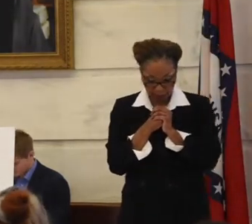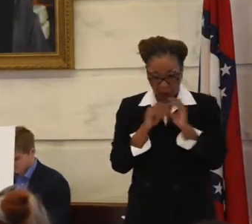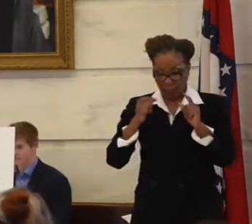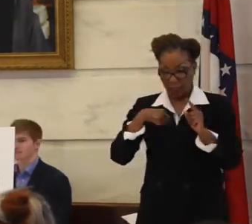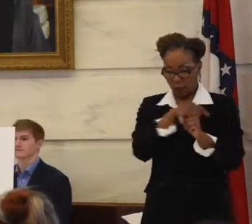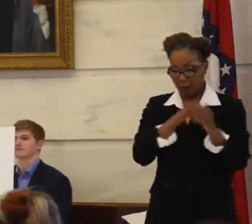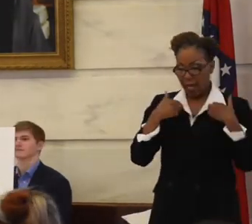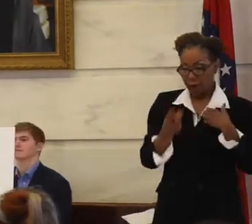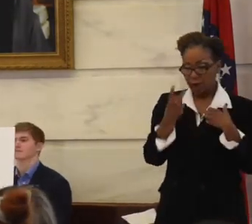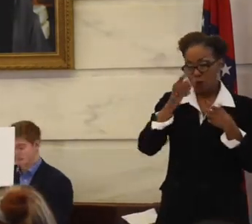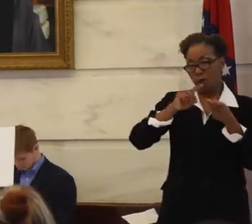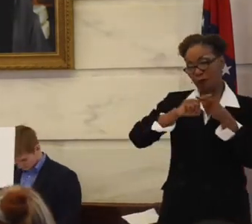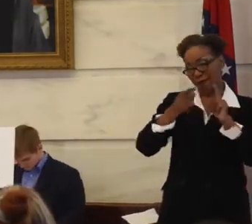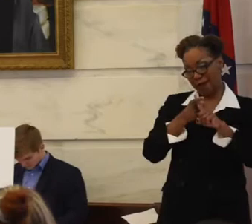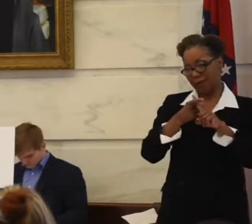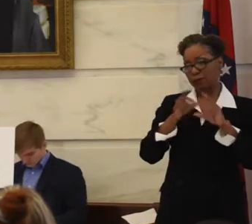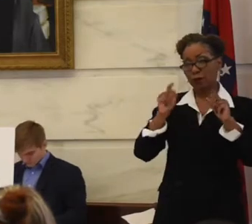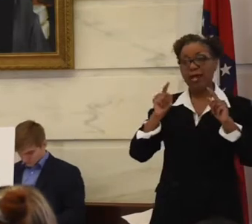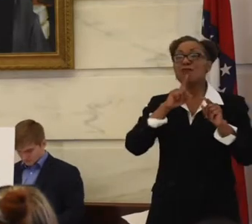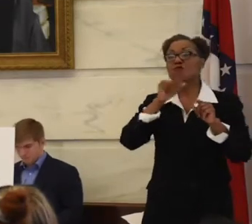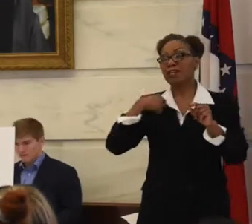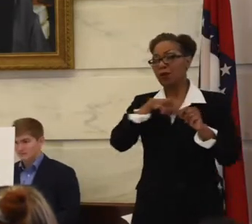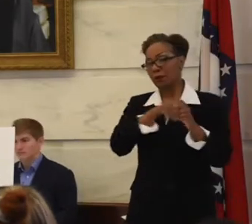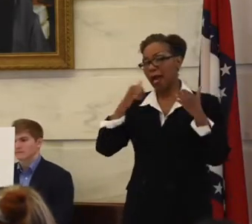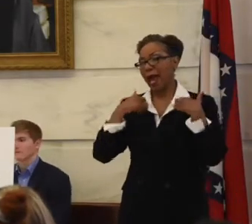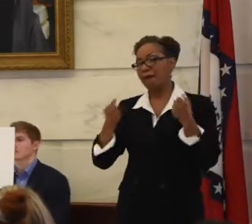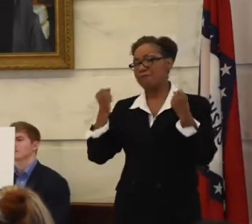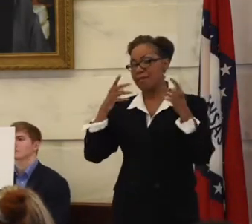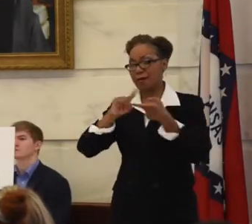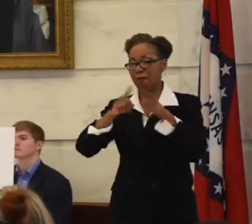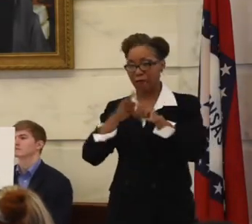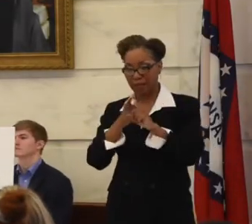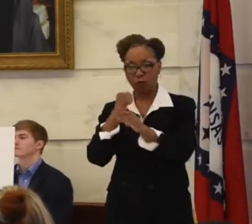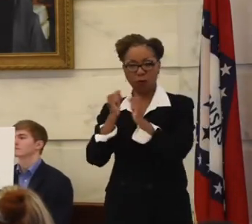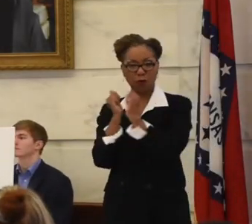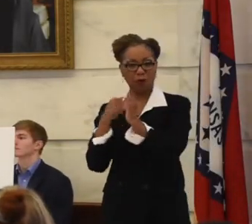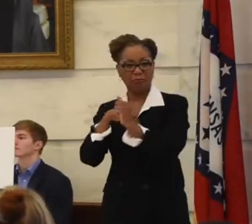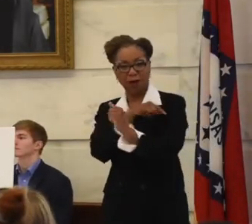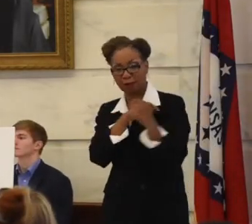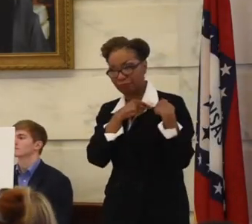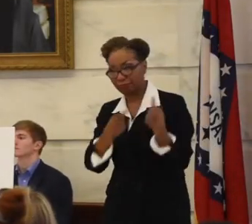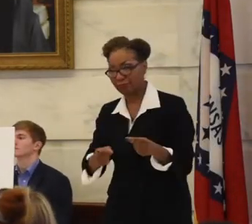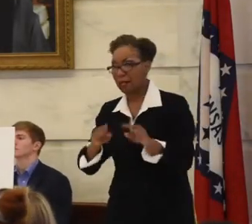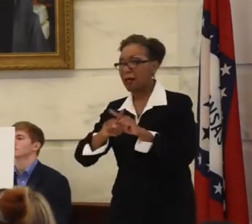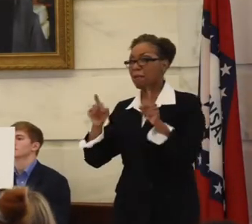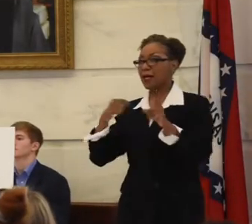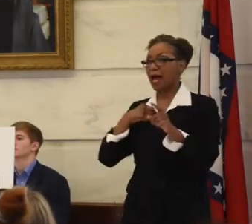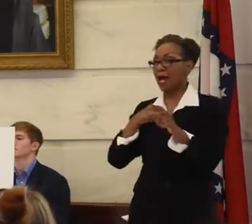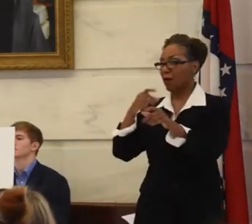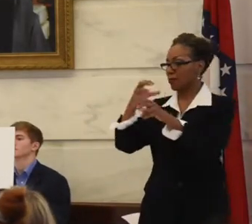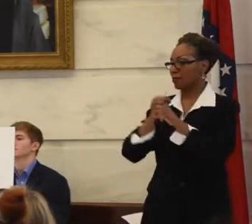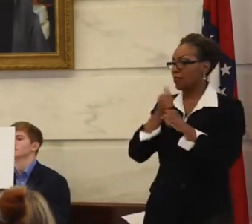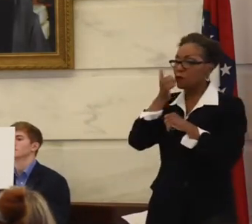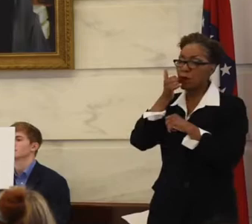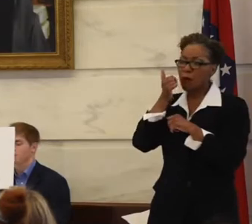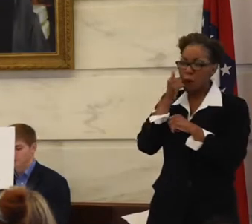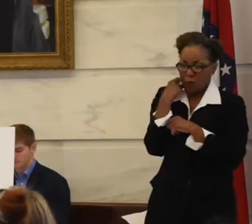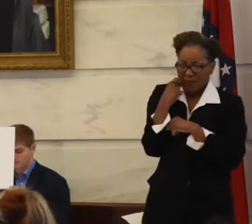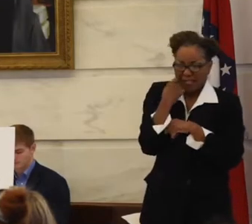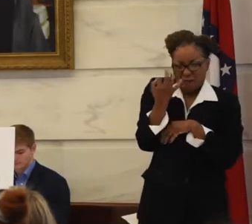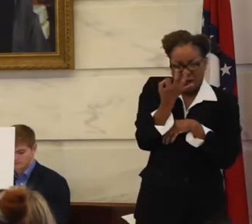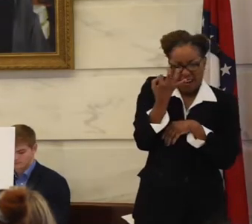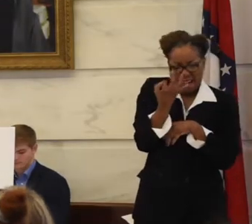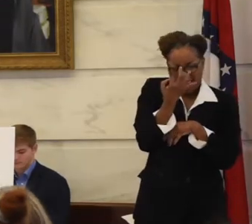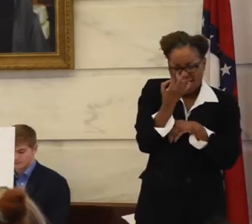we have two friends, but we have many friends that have been working with us, but I received a call on